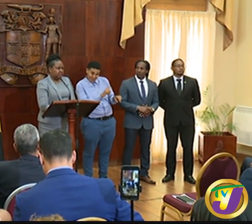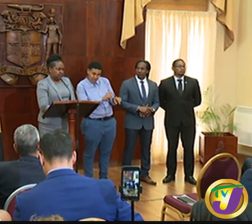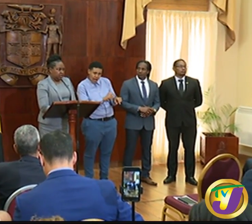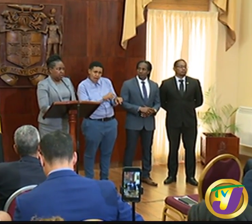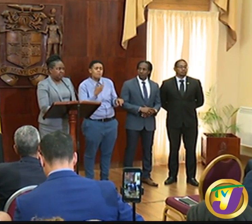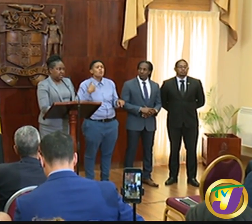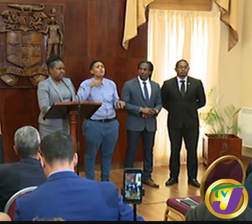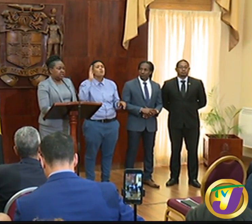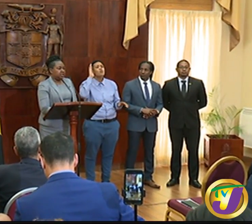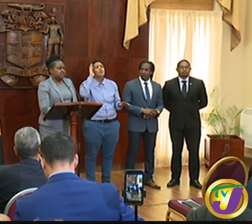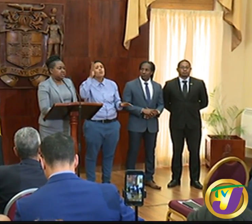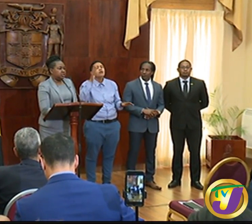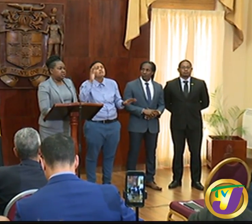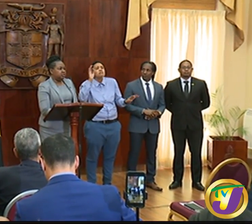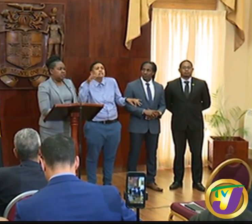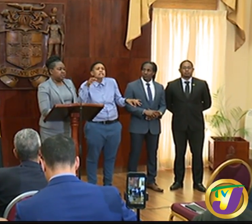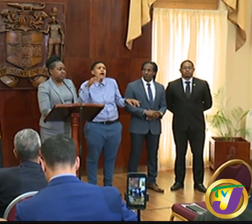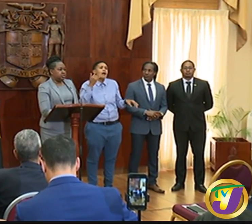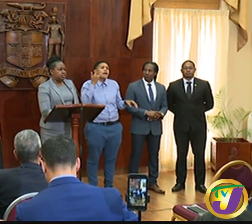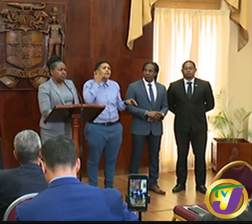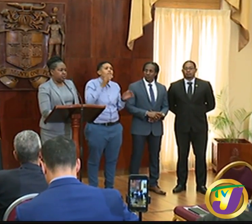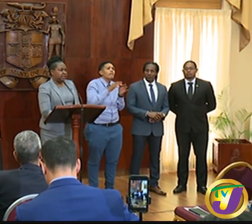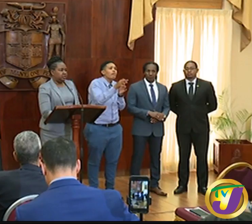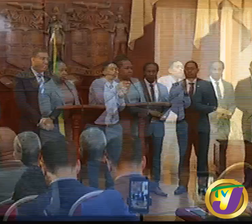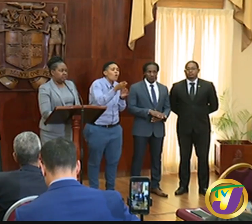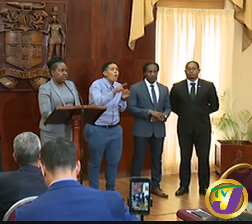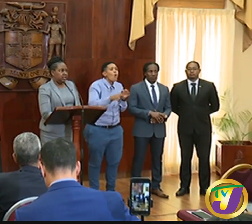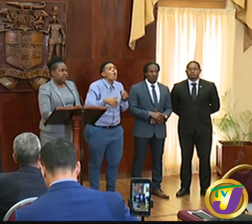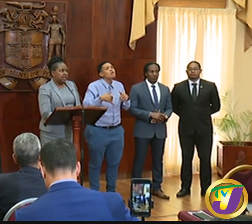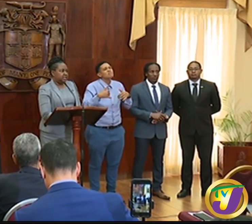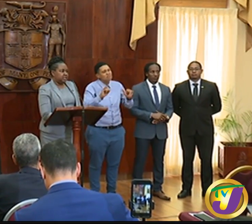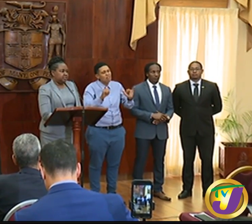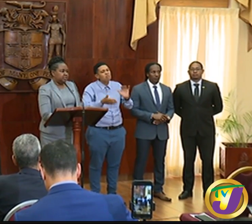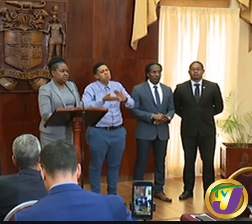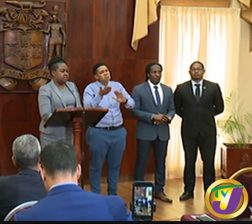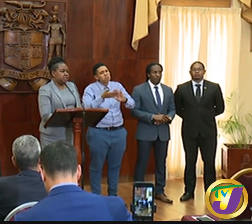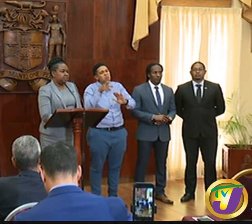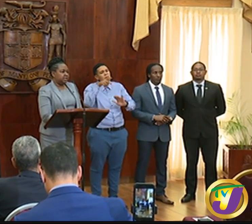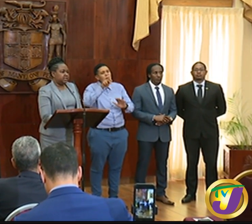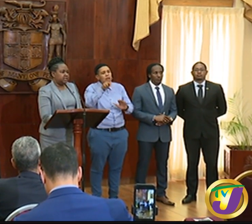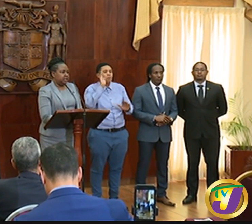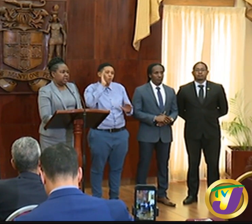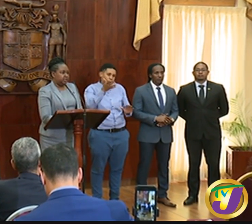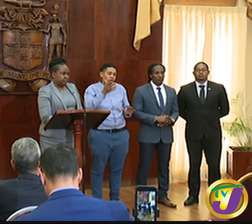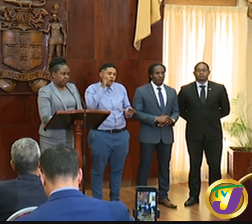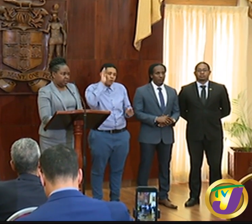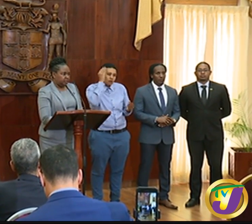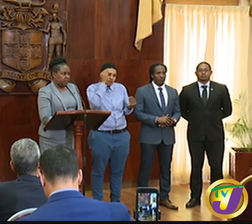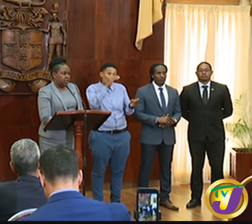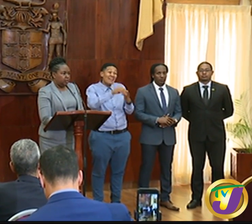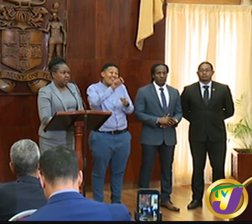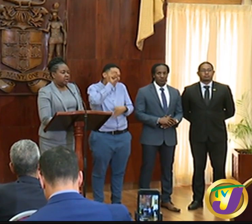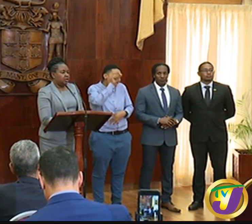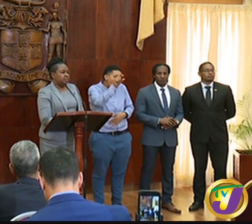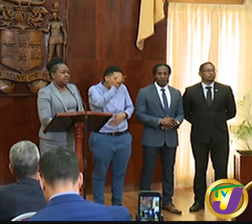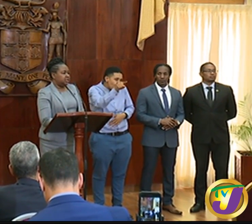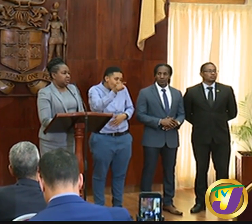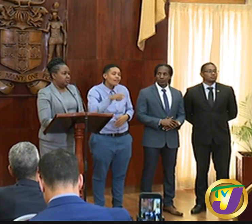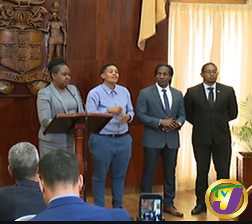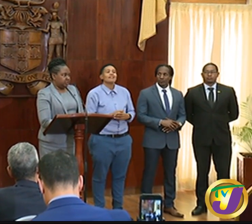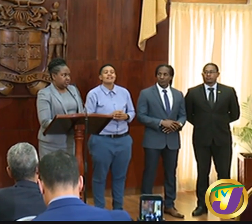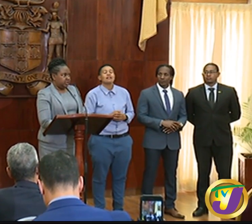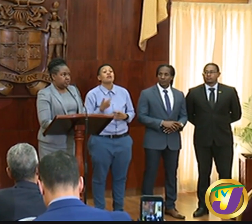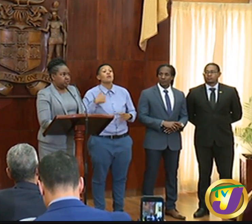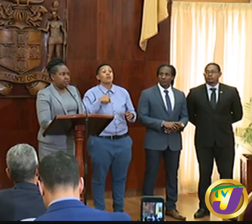we will or may take a decision for the postponement of the assessments to take place in April. We are